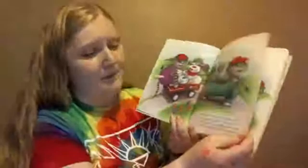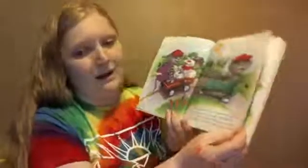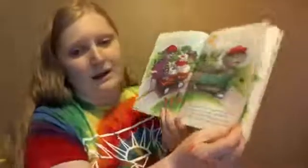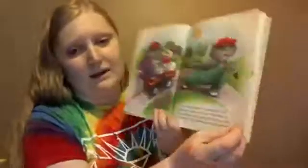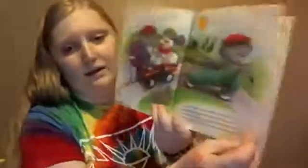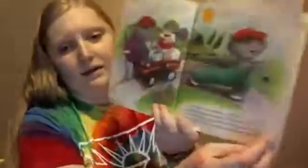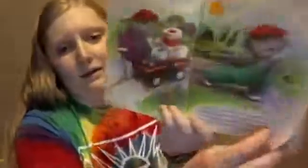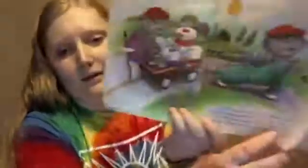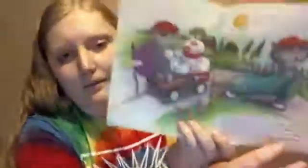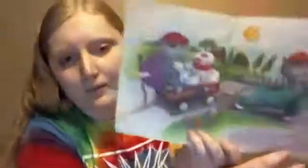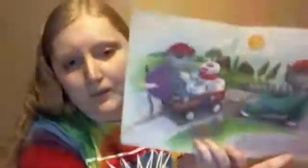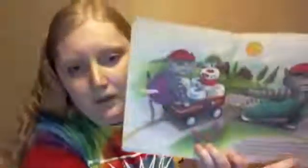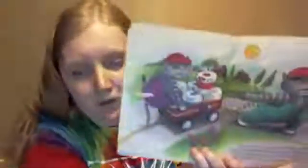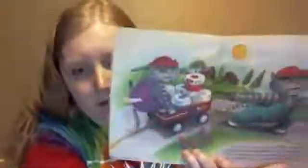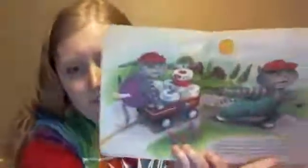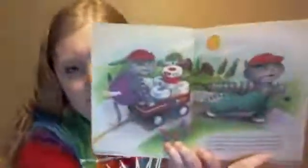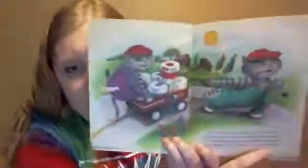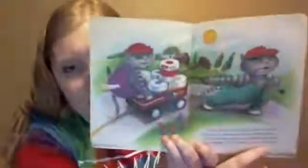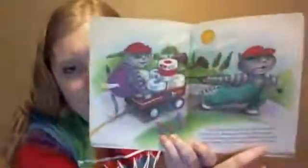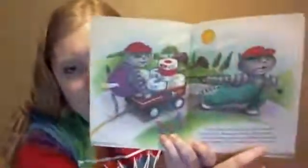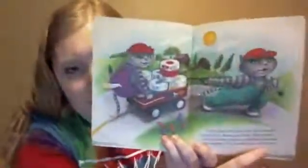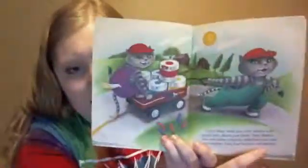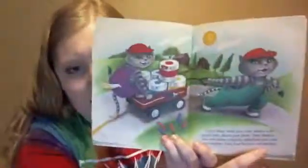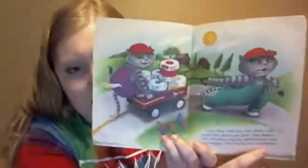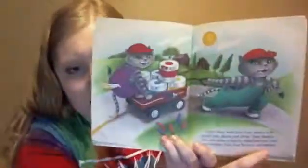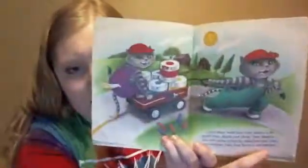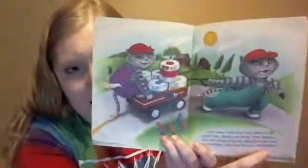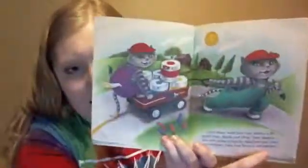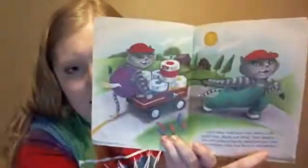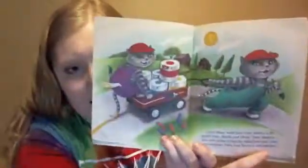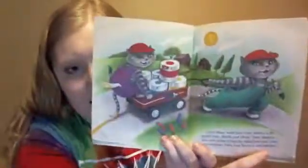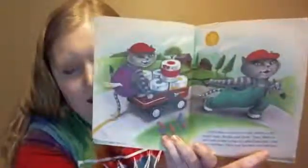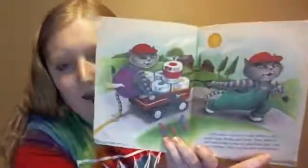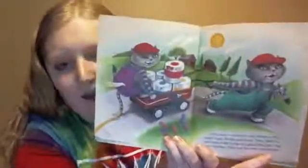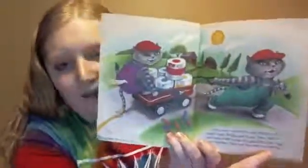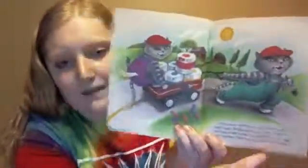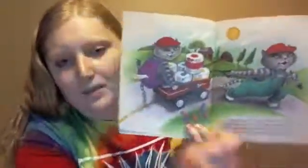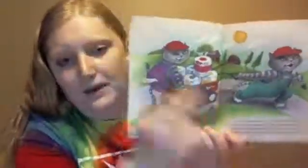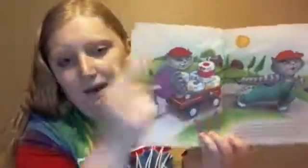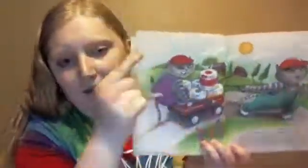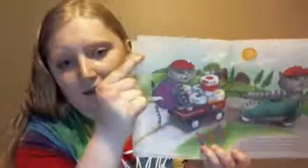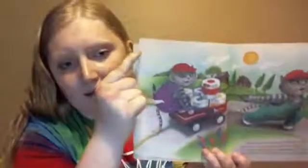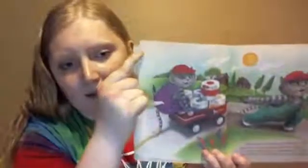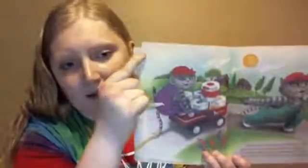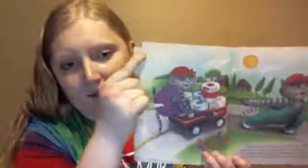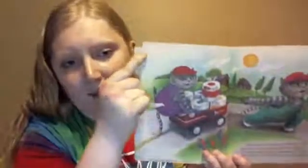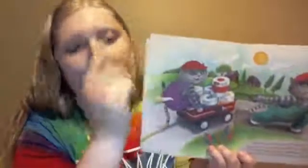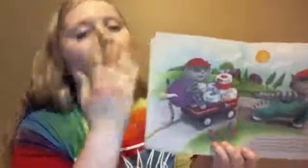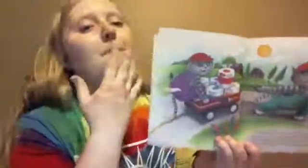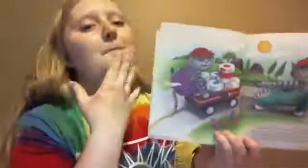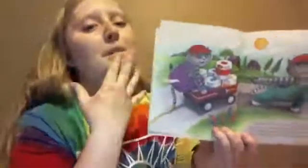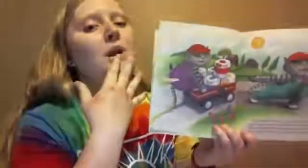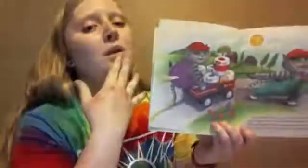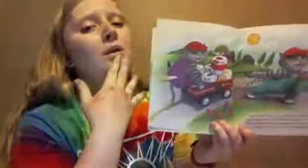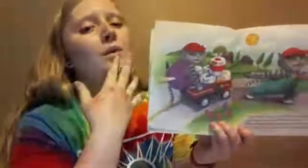buckets. We'll have to wait till the next page to see what they got. Got lots of pretty colors on it. They have